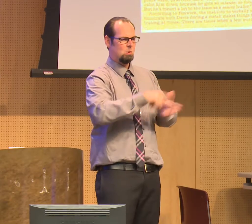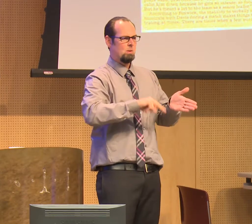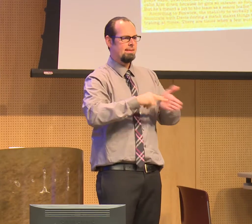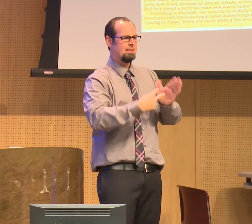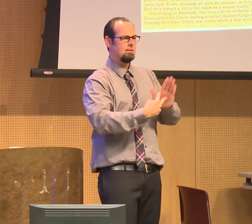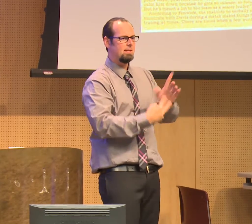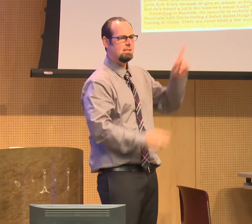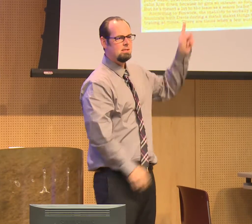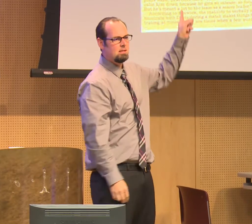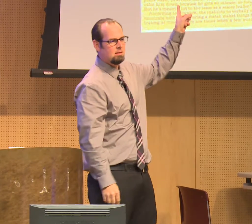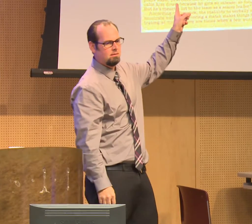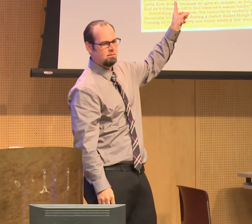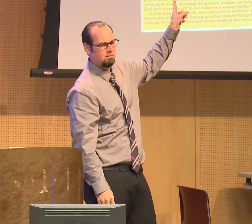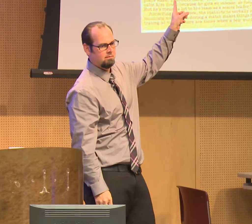label.